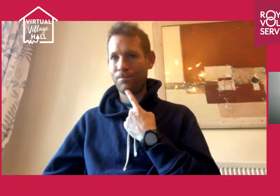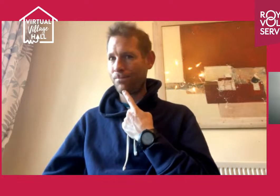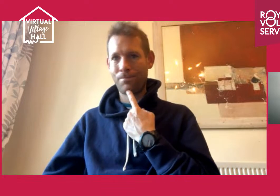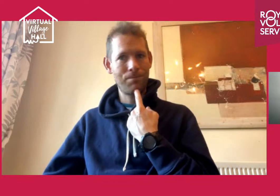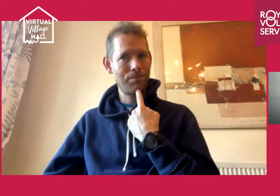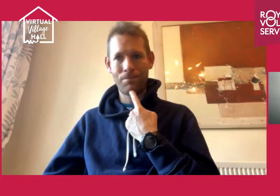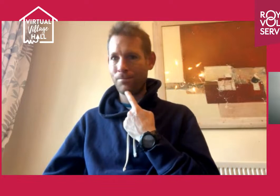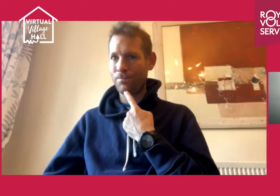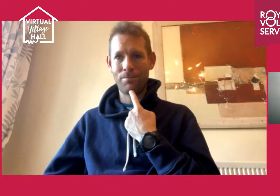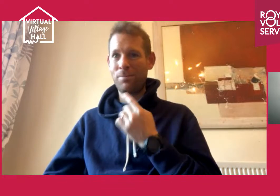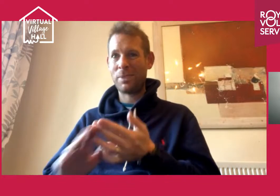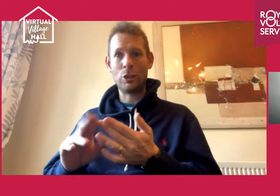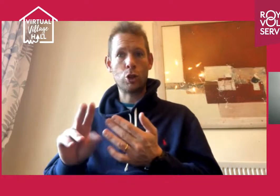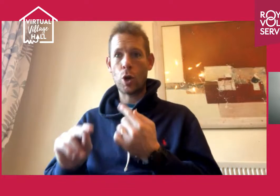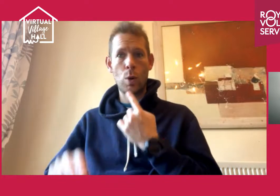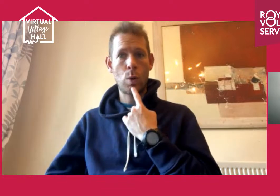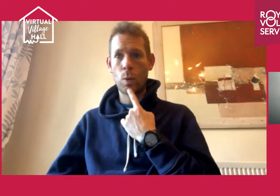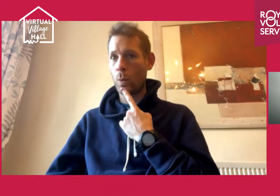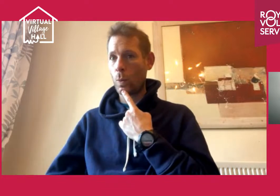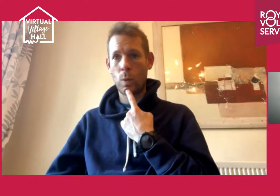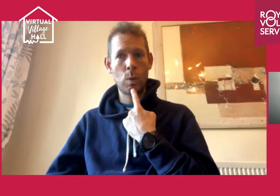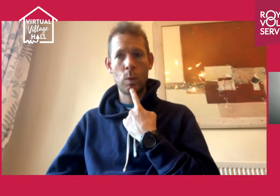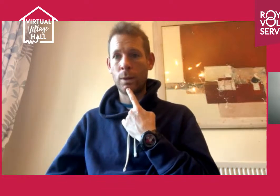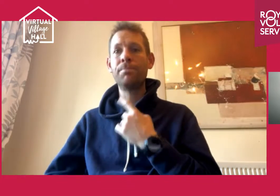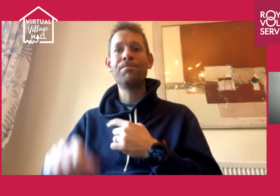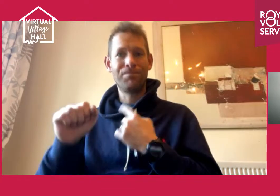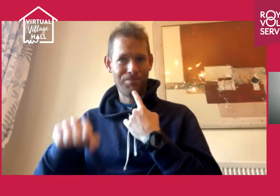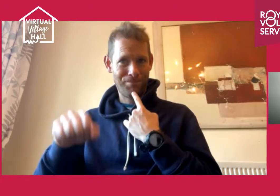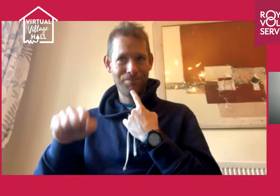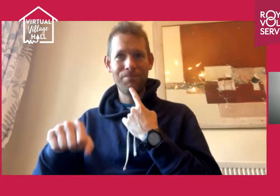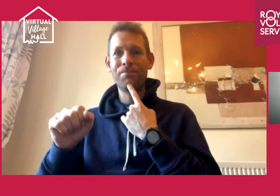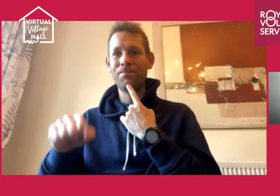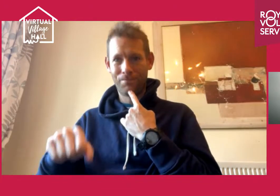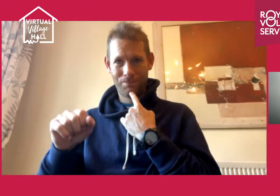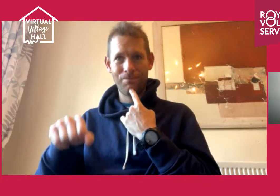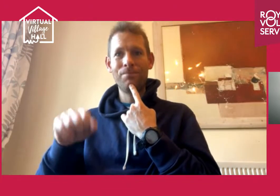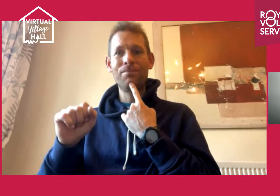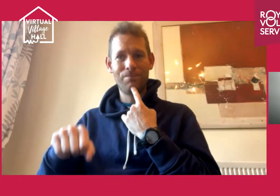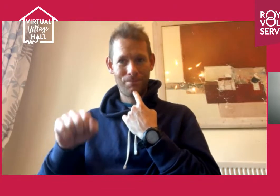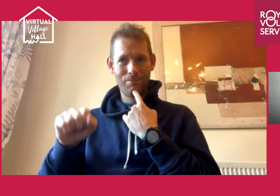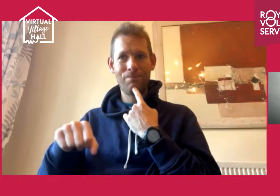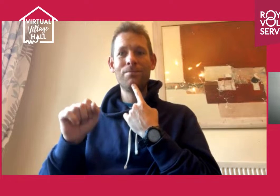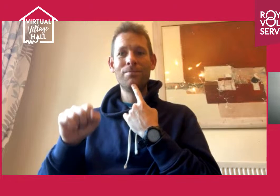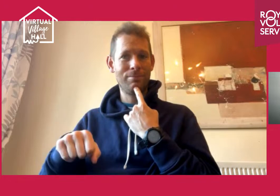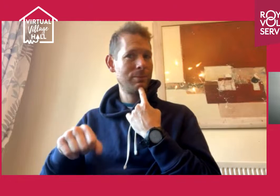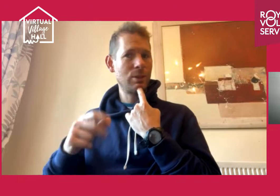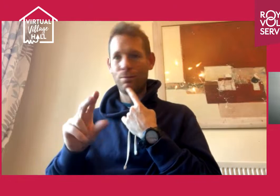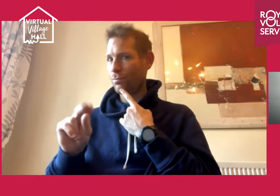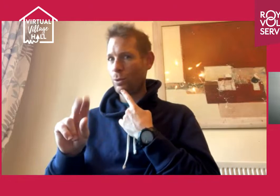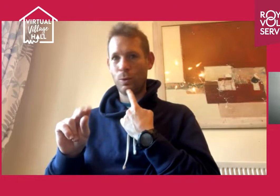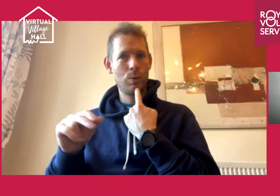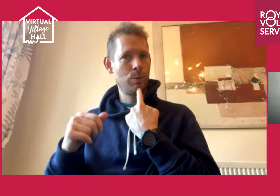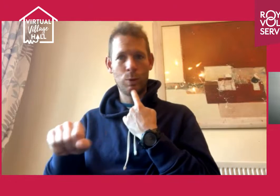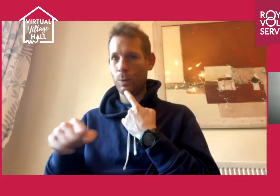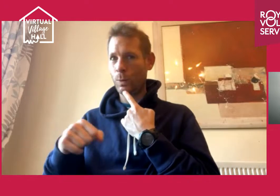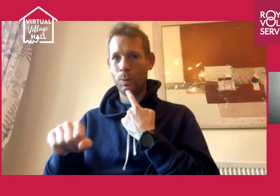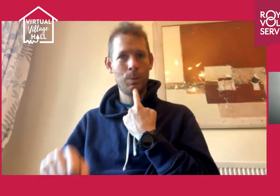And again, you're shaking your head to signify, no, I don't have any pets. Or yes, I do have pets. So head movement is